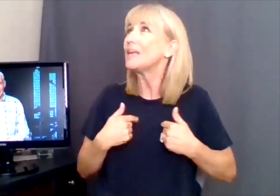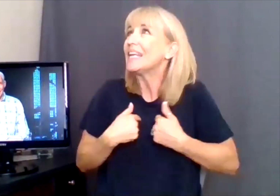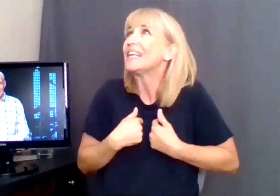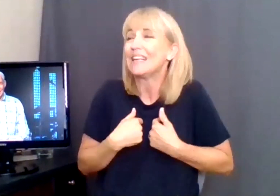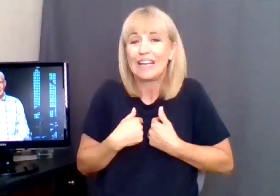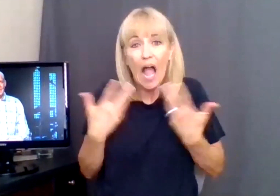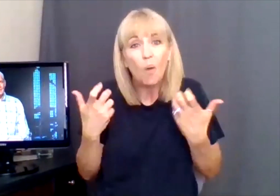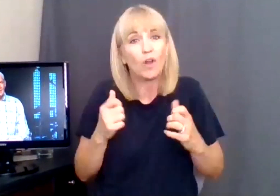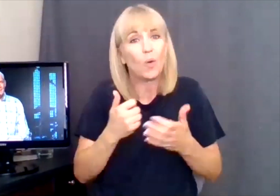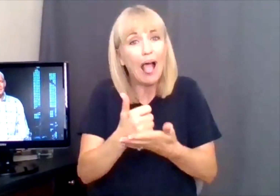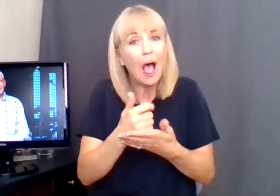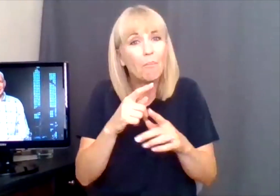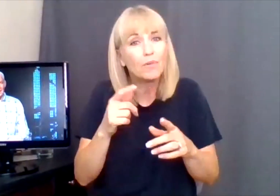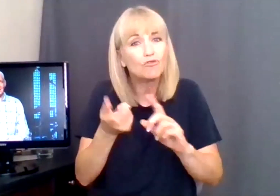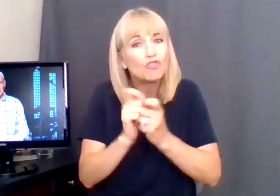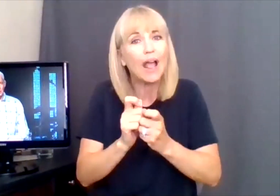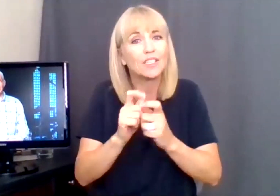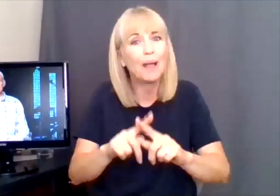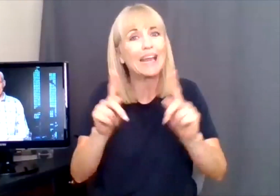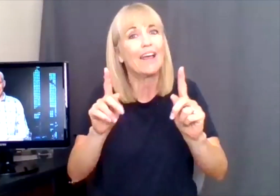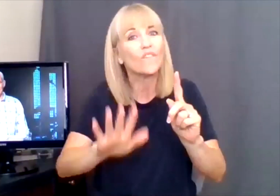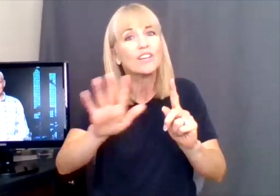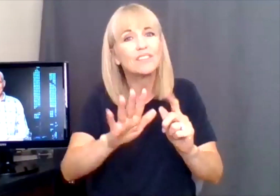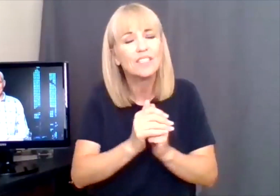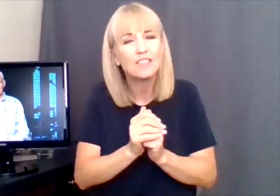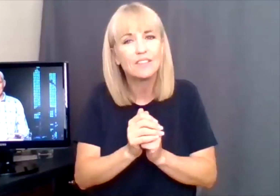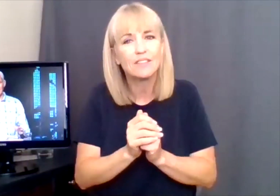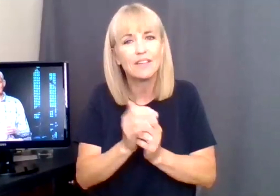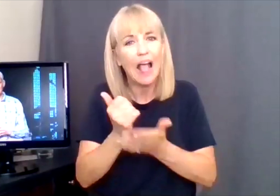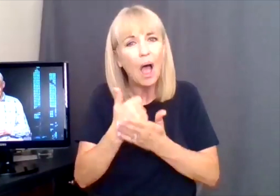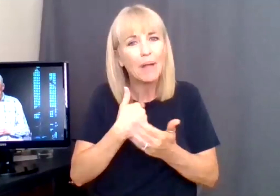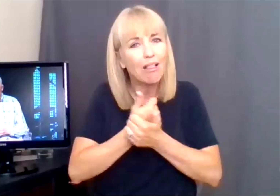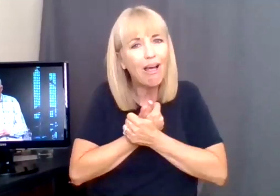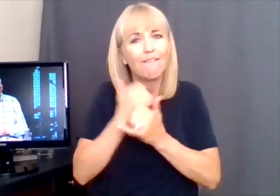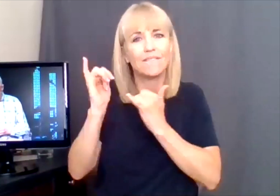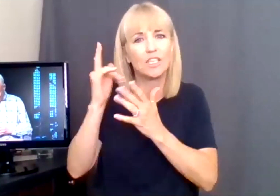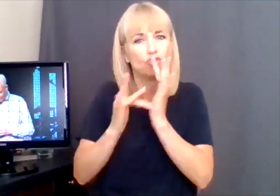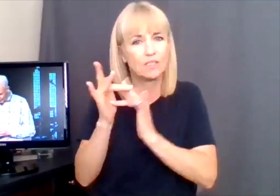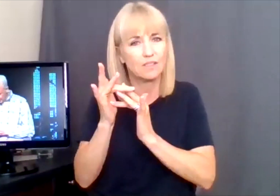today and begin loving like Jesus loves? Let's pray.